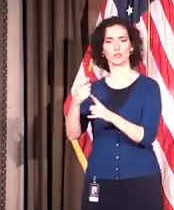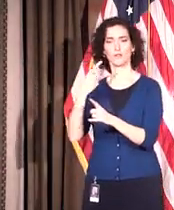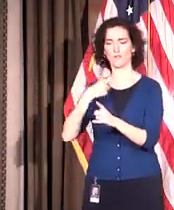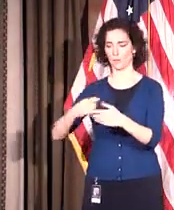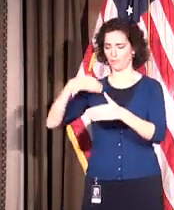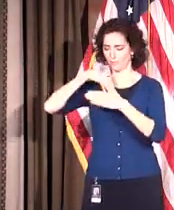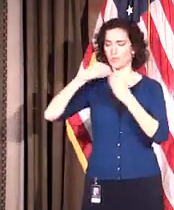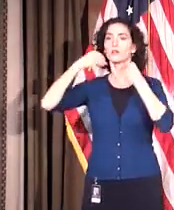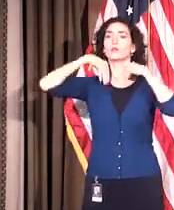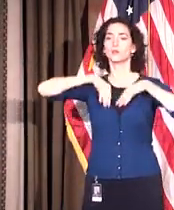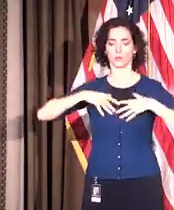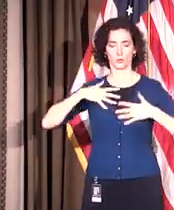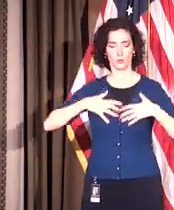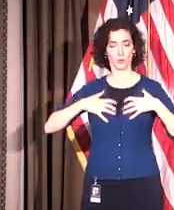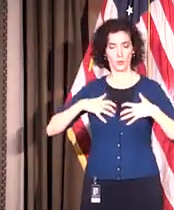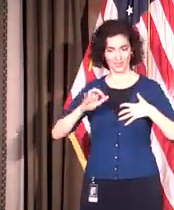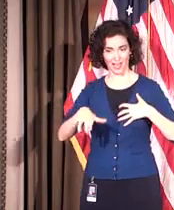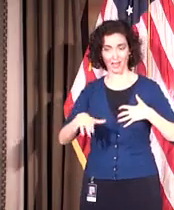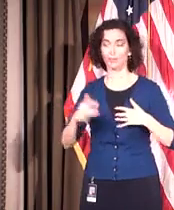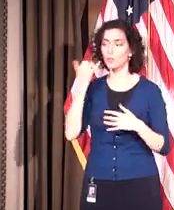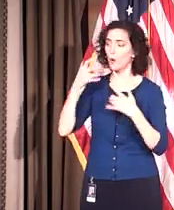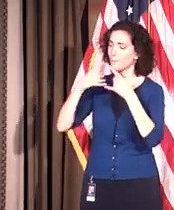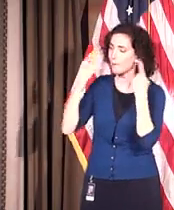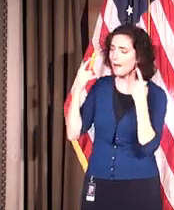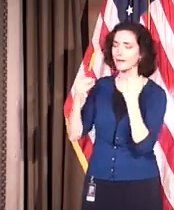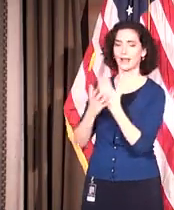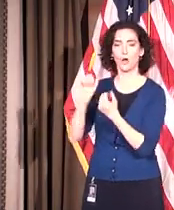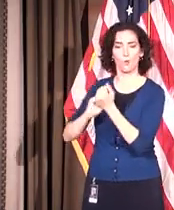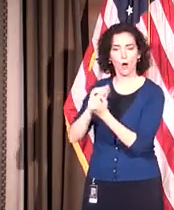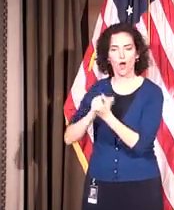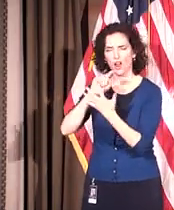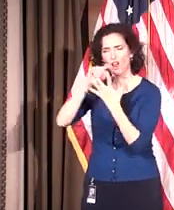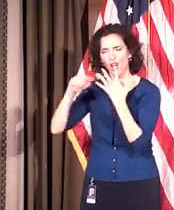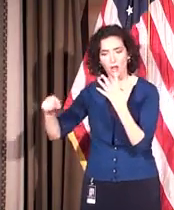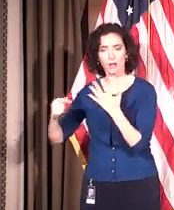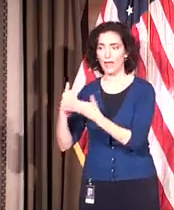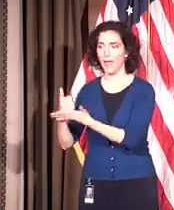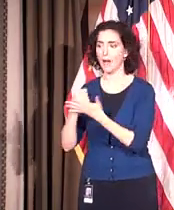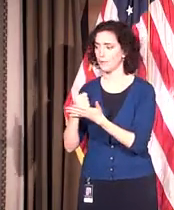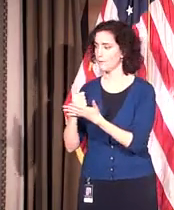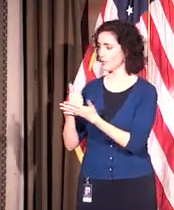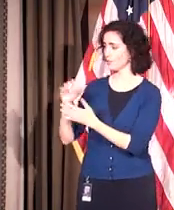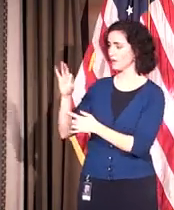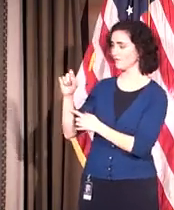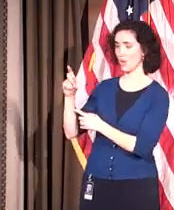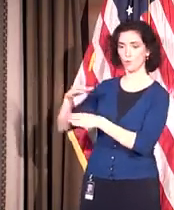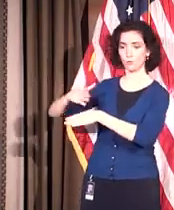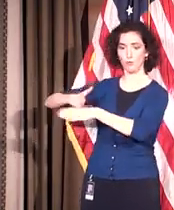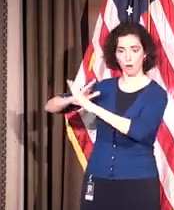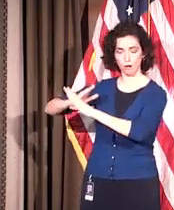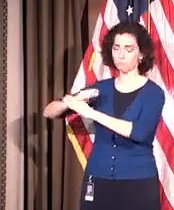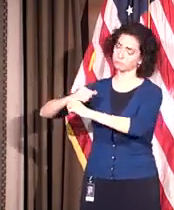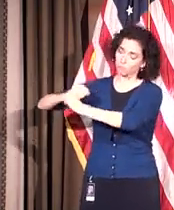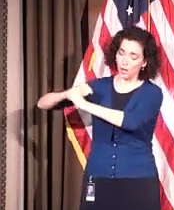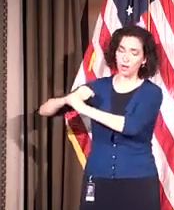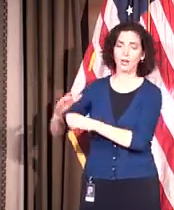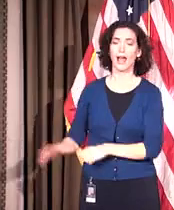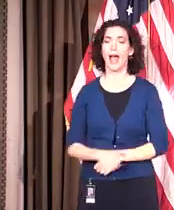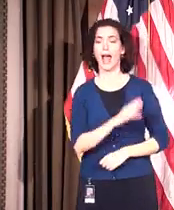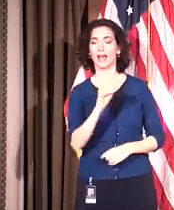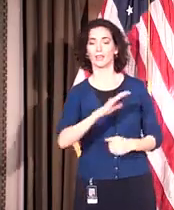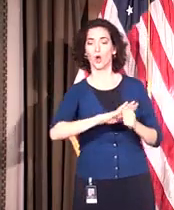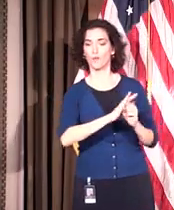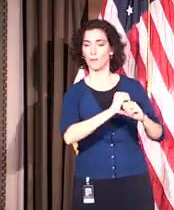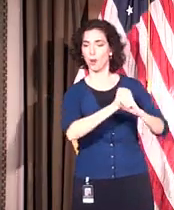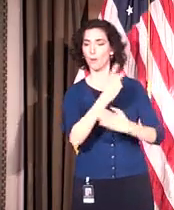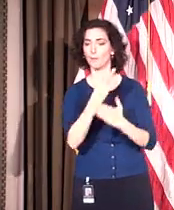wearing a mask and distancing and hand washing help prevent the transmission of both. So we're not seeing the big cases